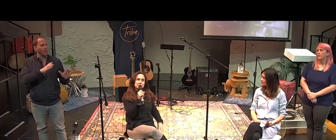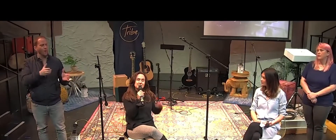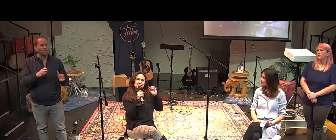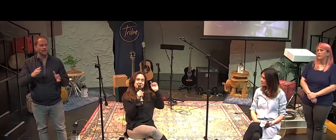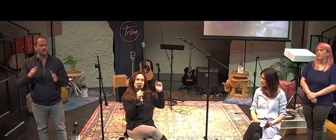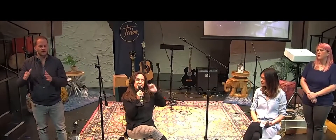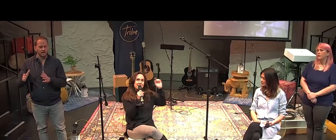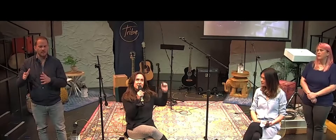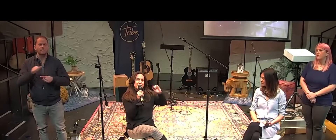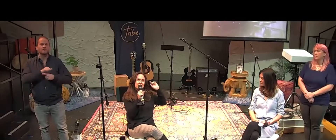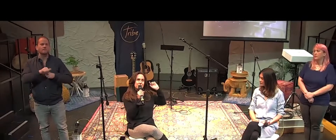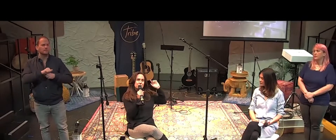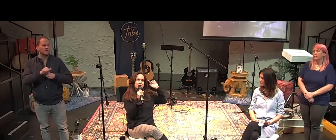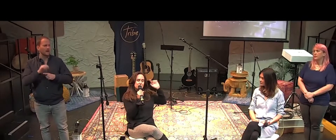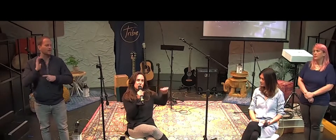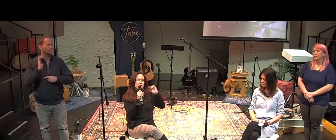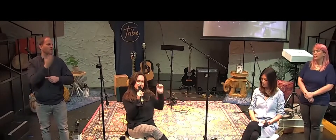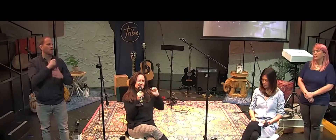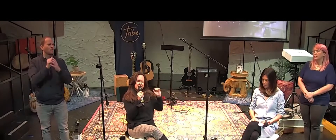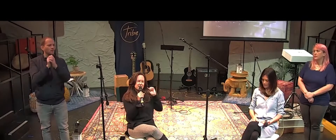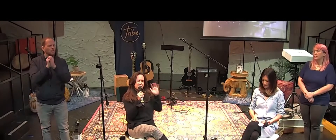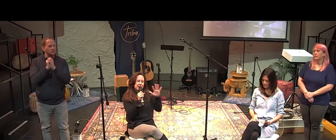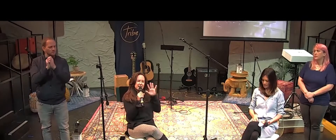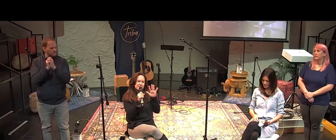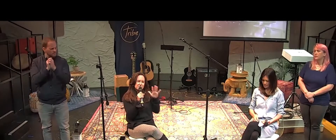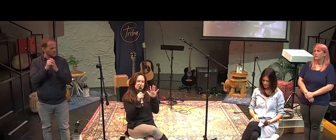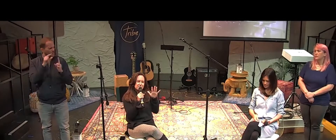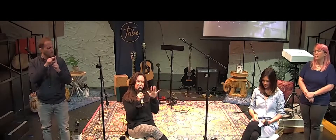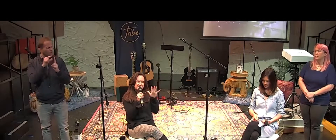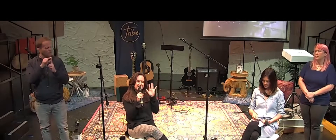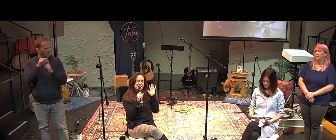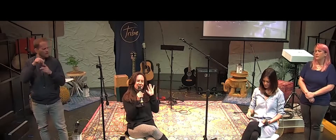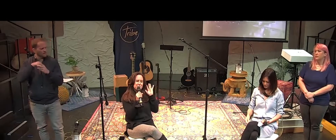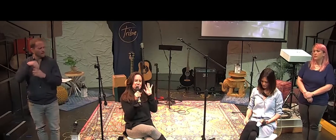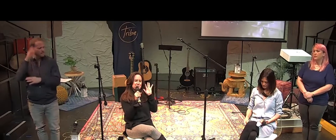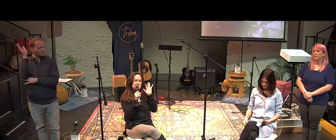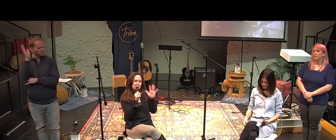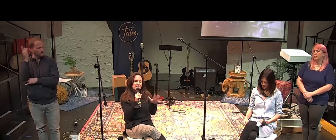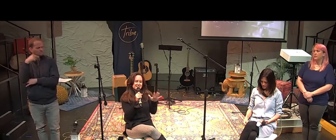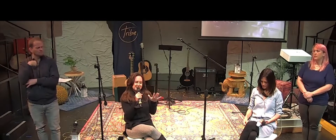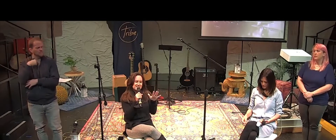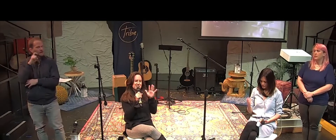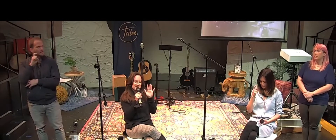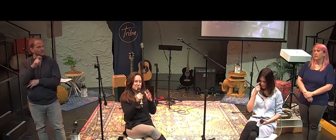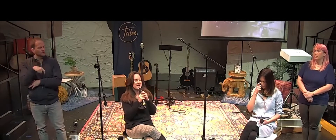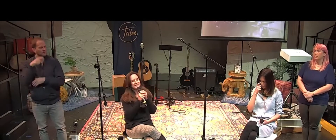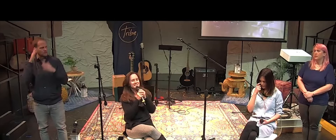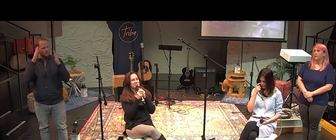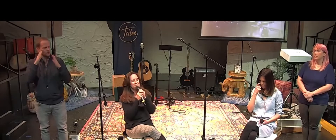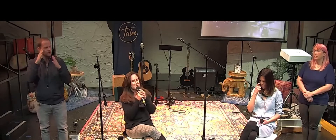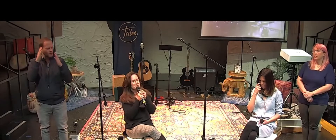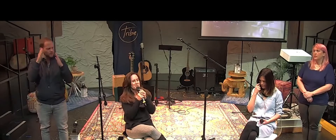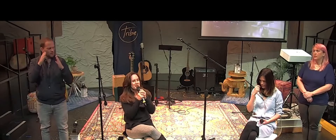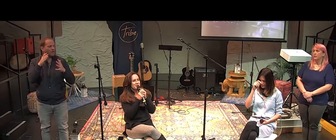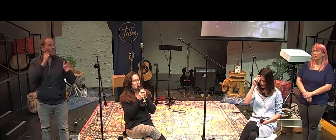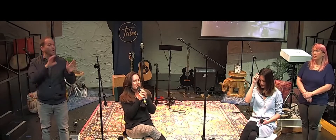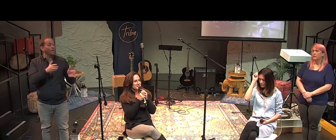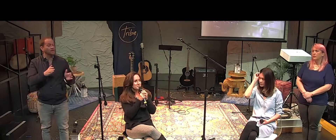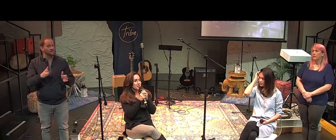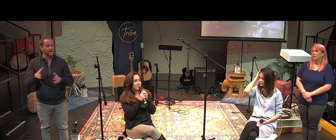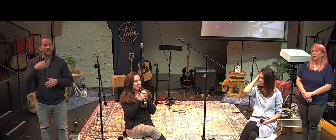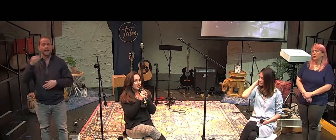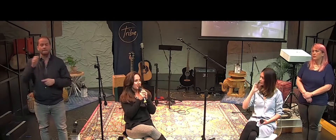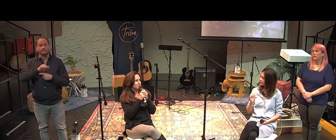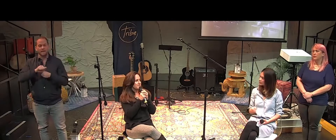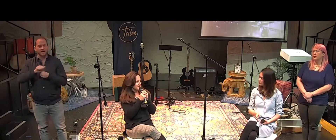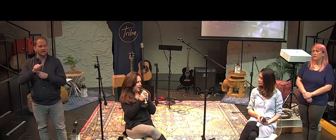worship. There were words in there that I needed to really focus on. The organization of the practices of our worship. Because